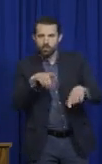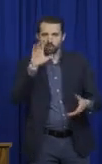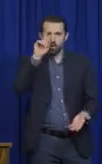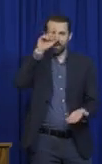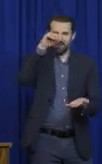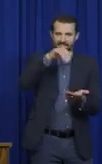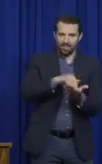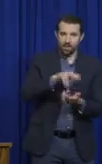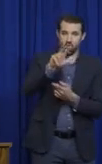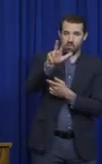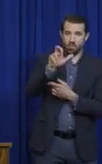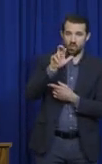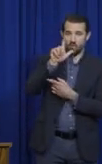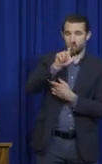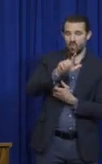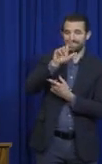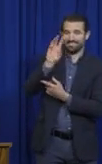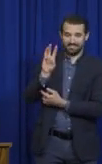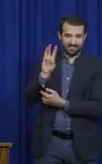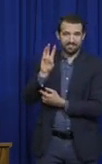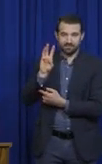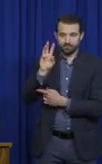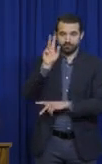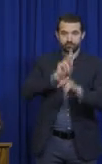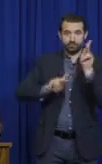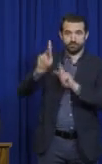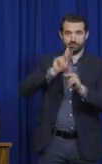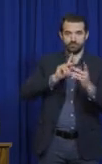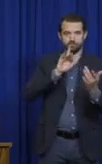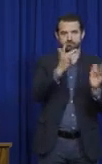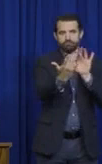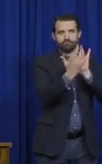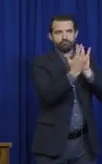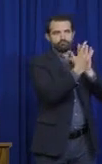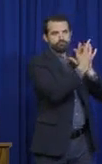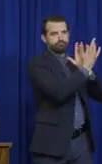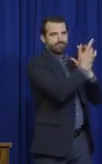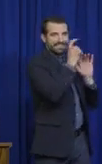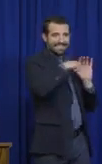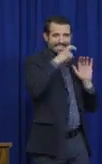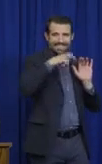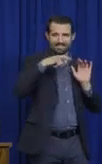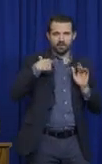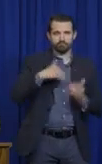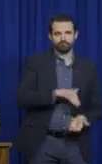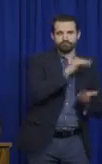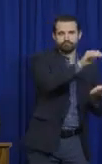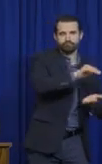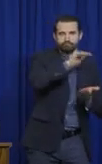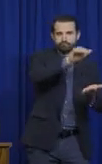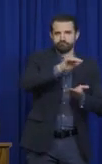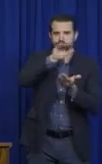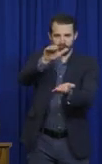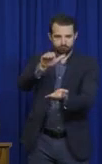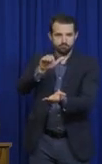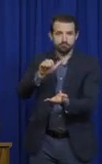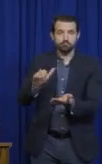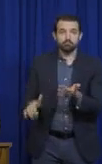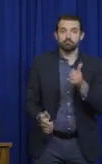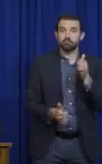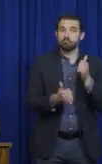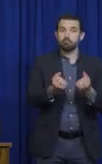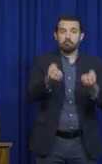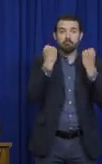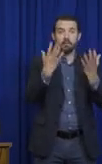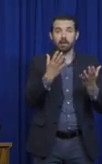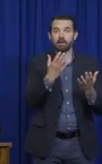1,326 requests for PPE. Many of the facilities that have received PPE have received multiple shipments, and we